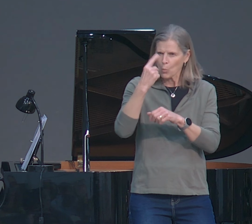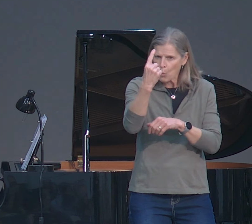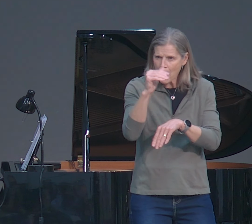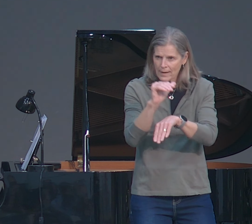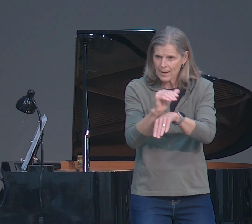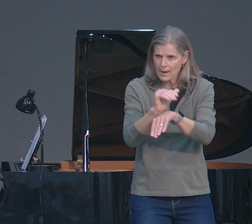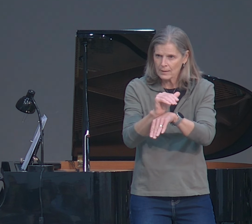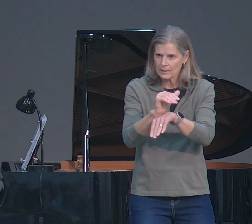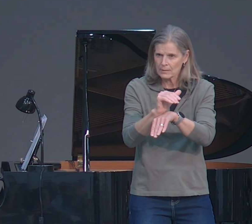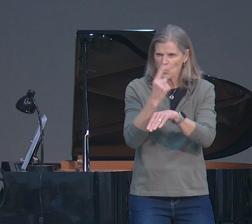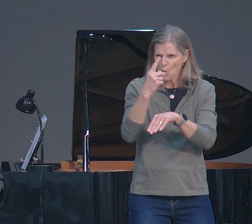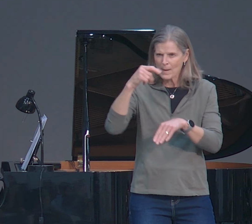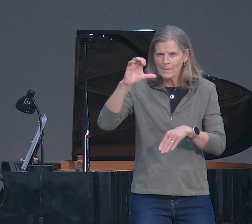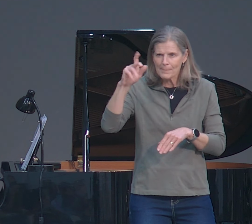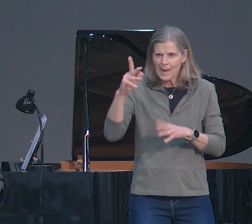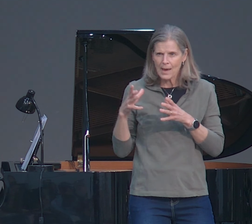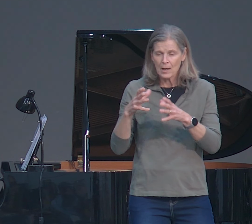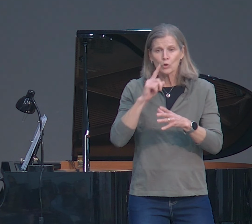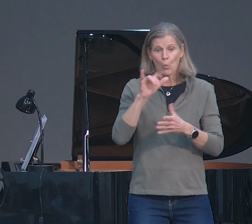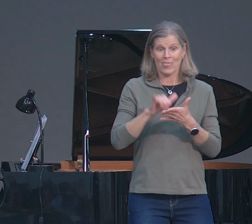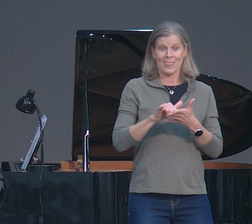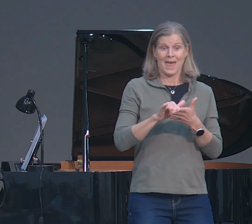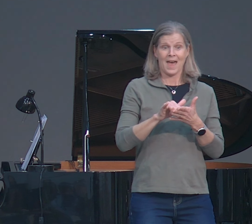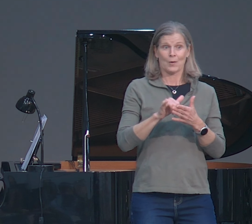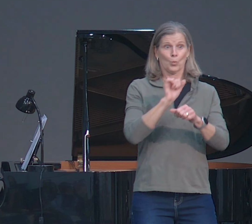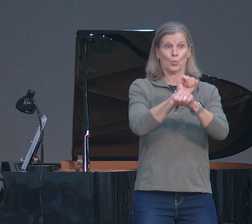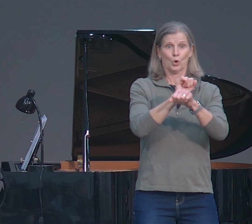One pack of wolves. So the mission's extremely dangerous.